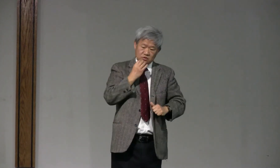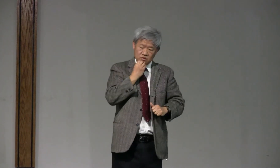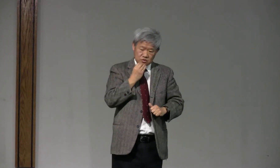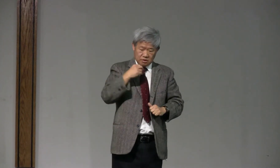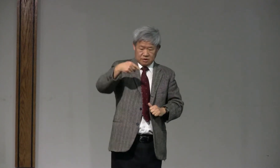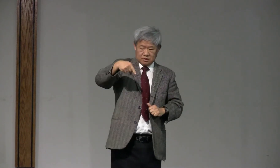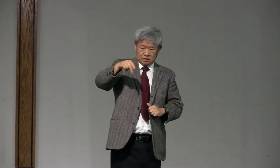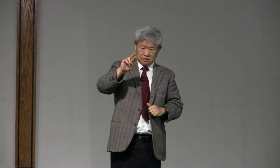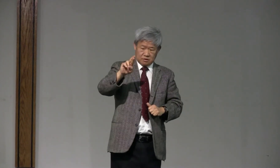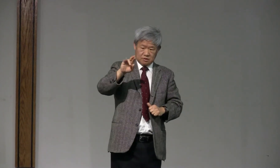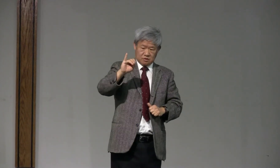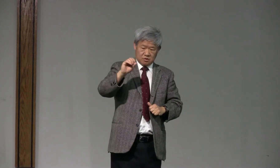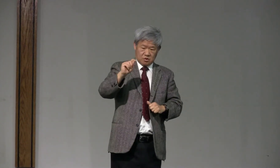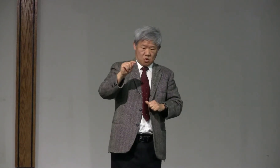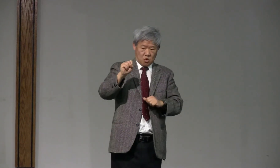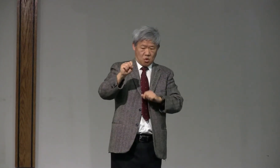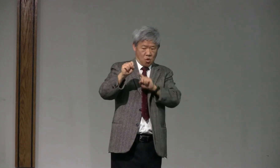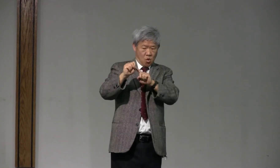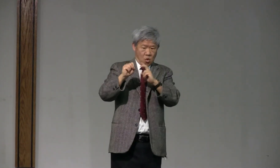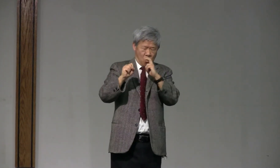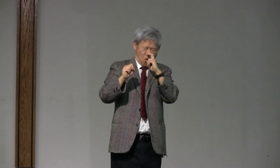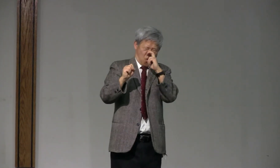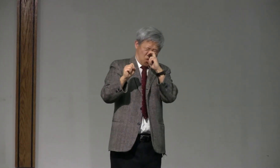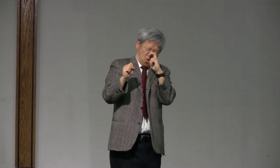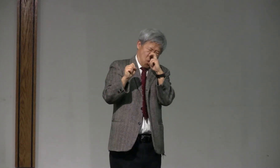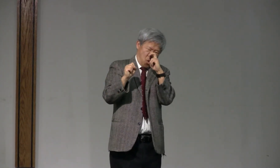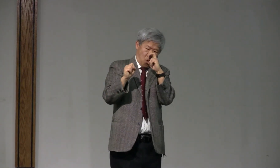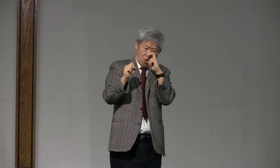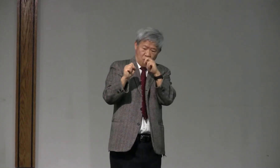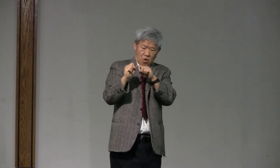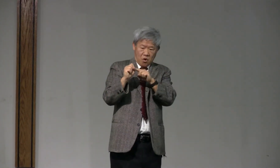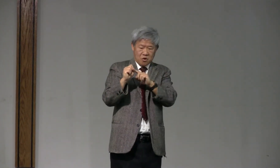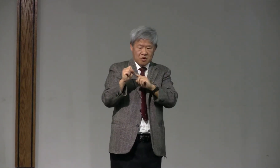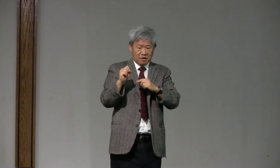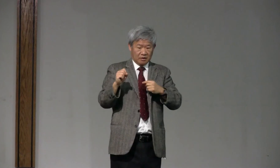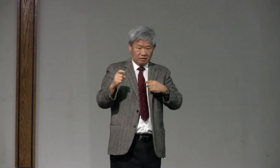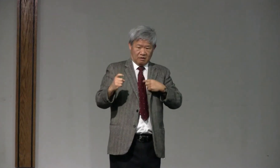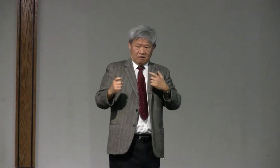How can I have a good relationship with the Jewish priests?